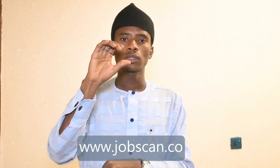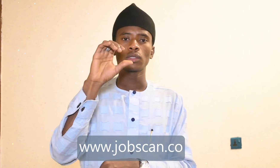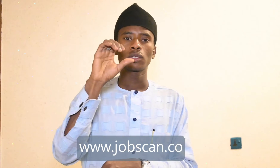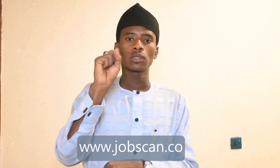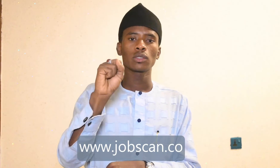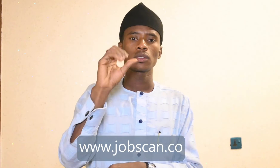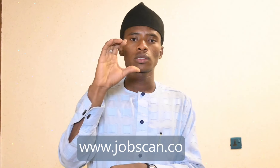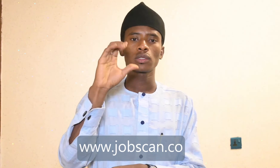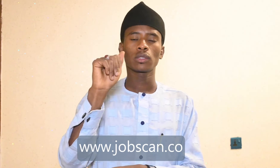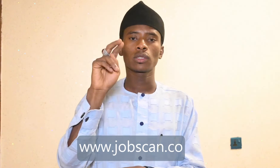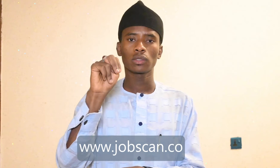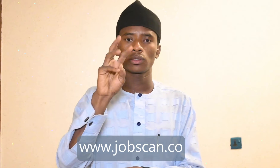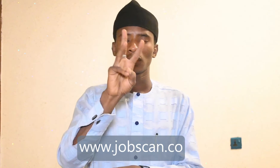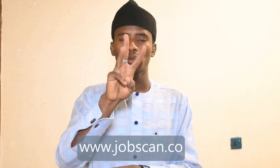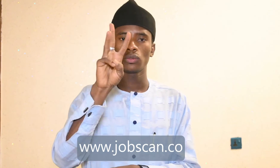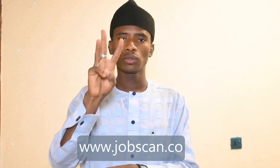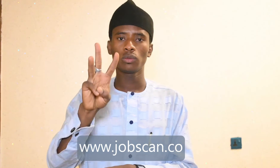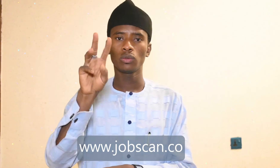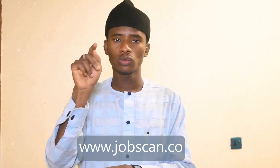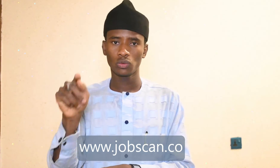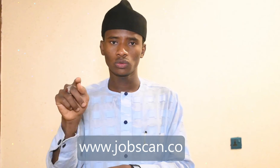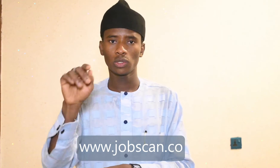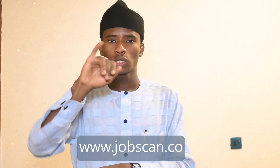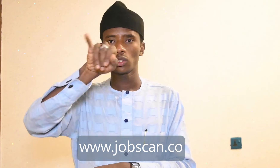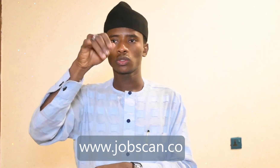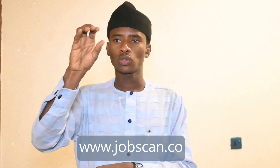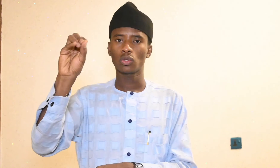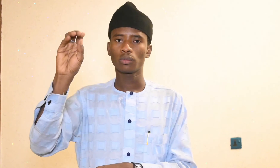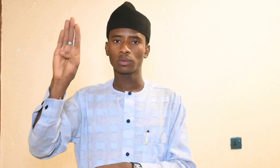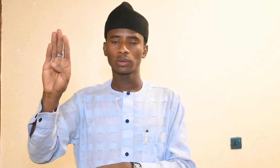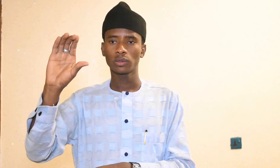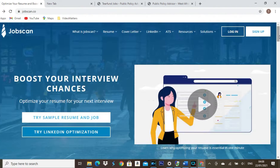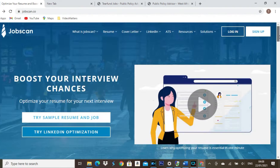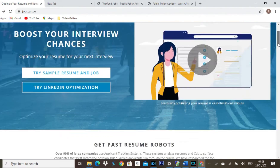It's www.jobscan.co.